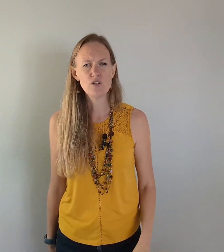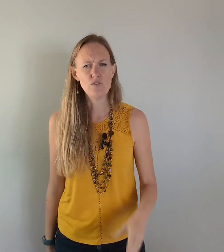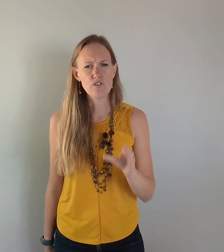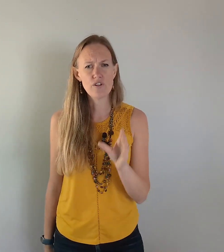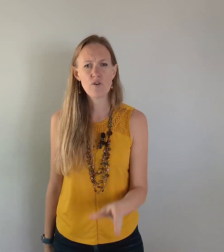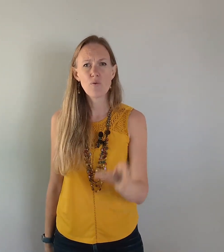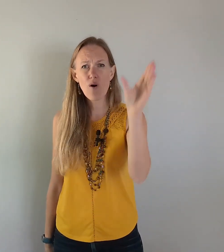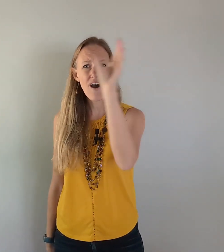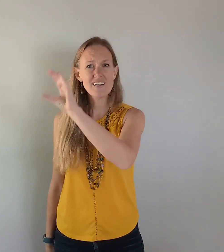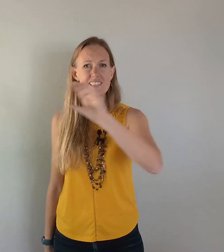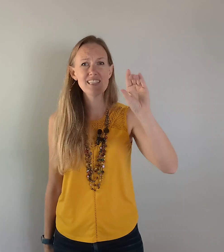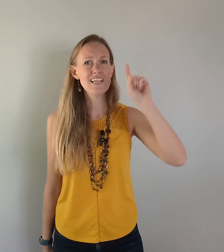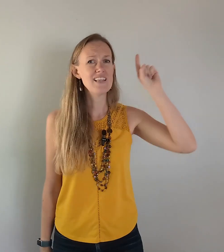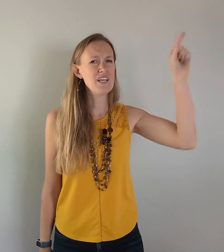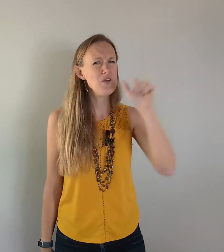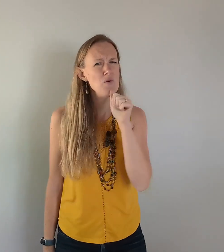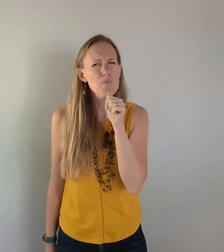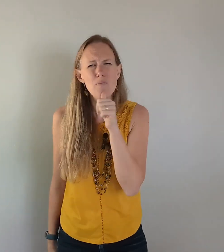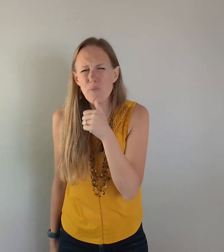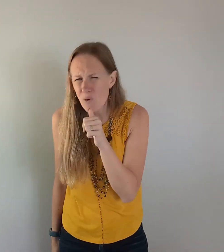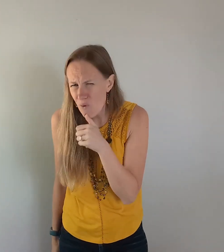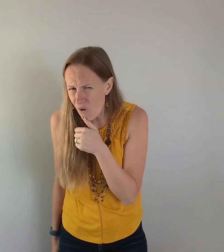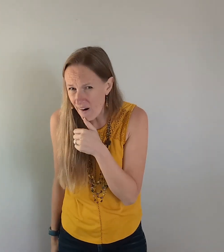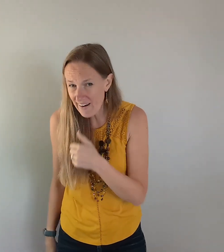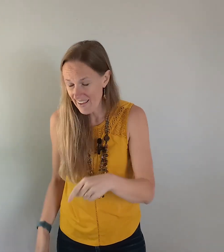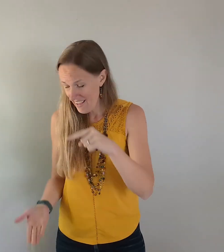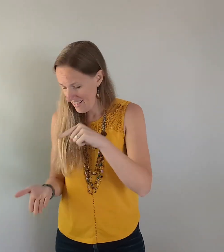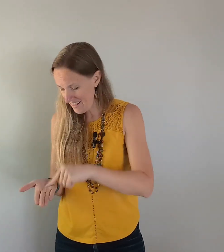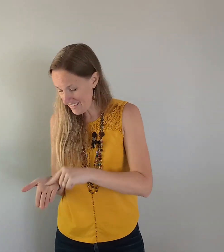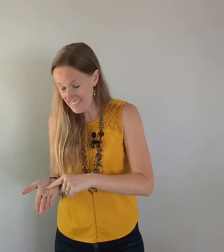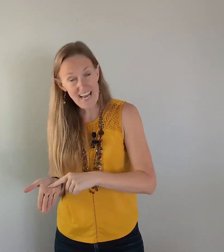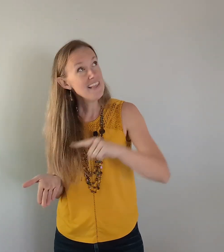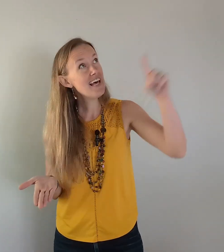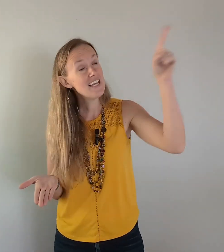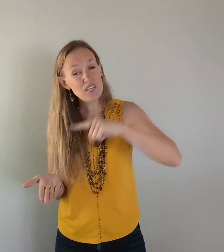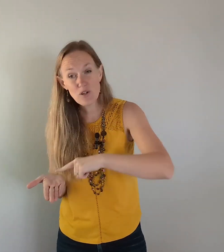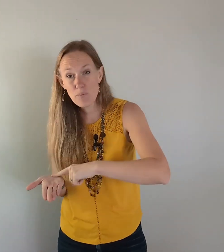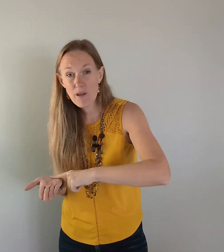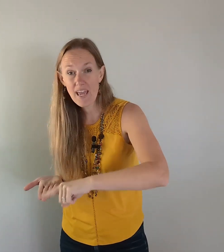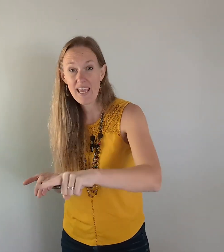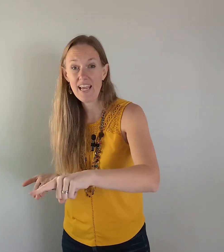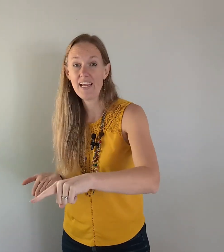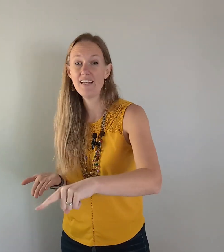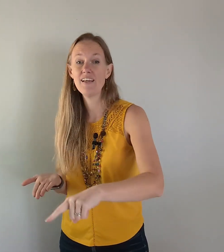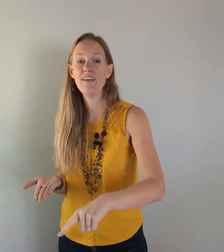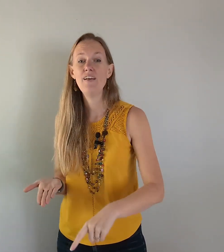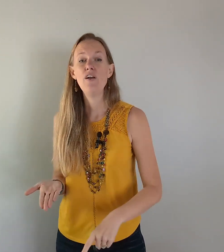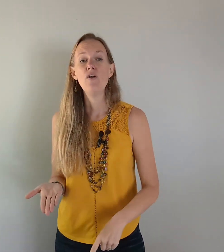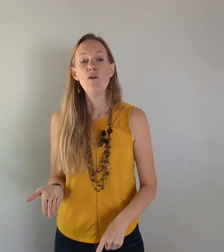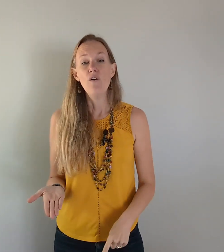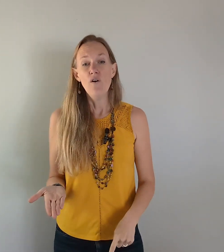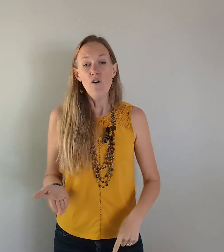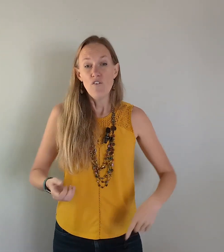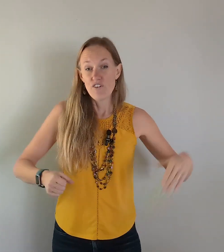So for the cross that you bore and the debt that you paid, for